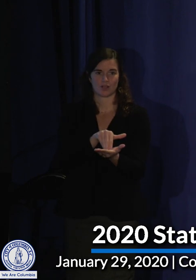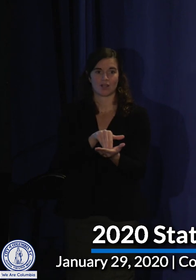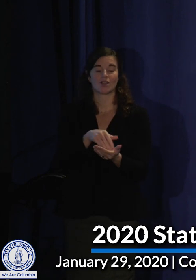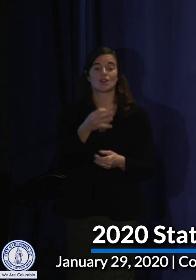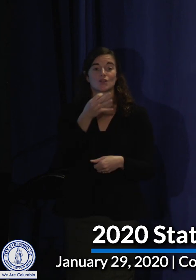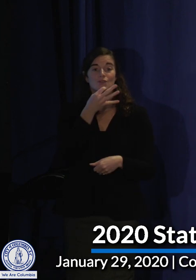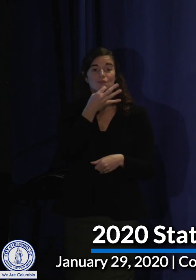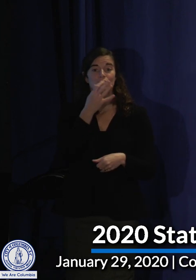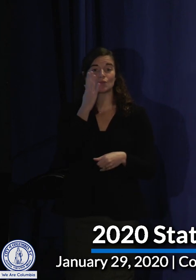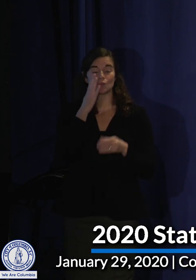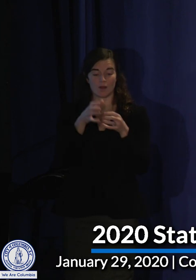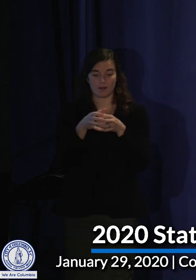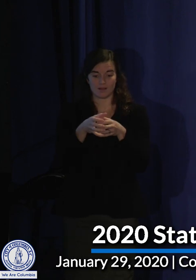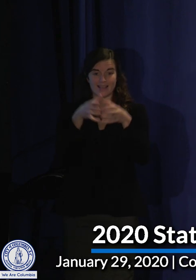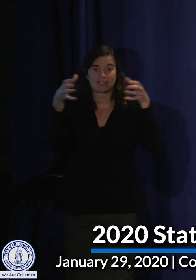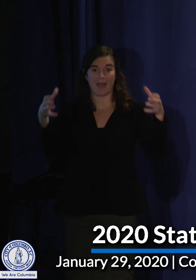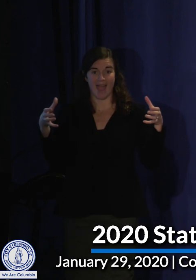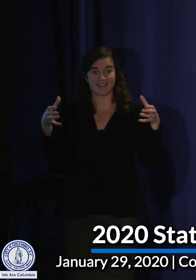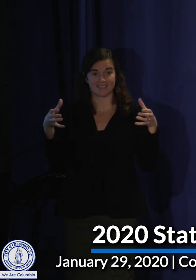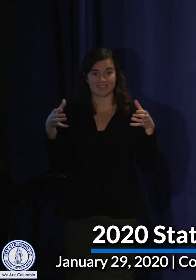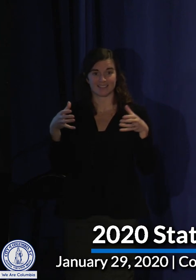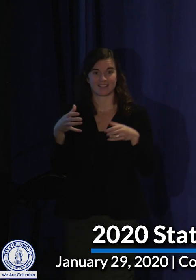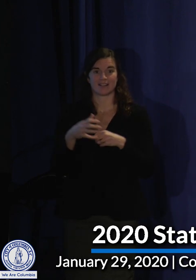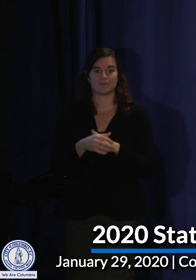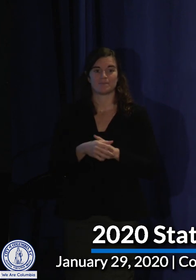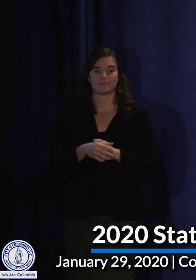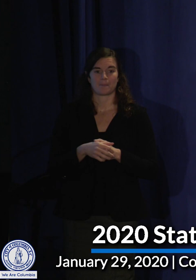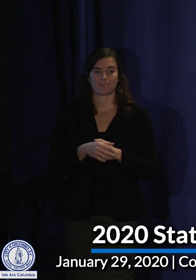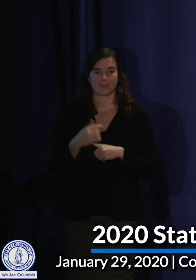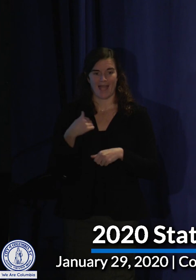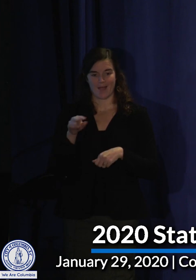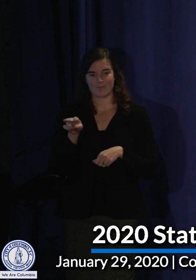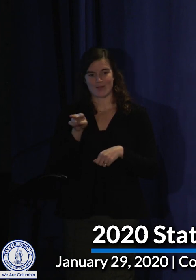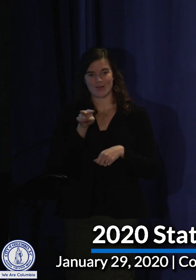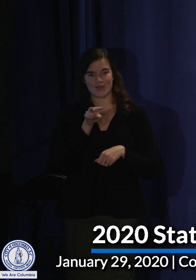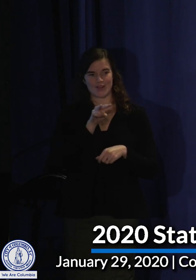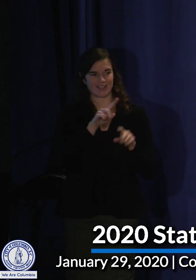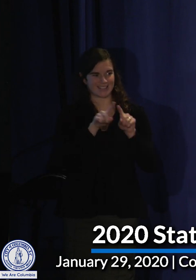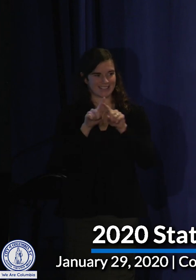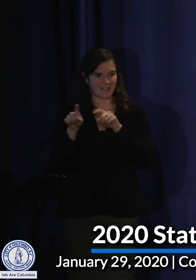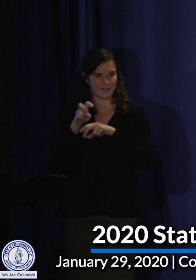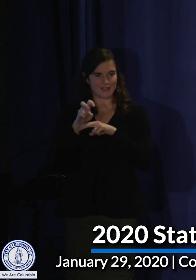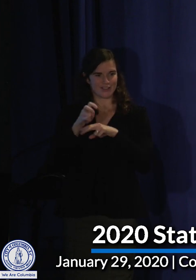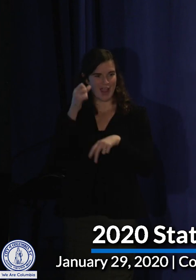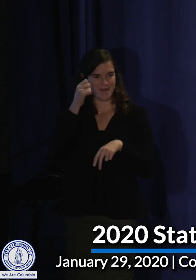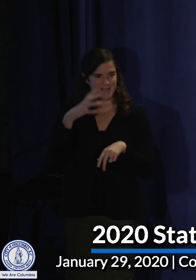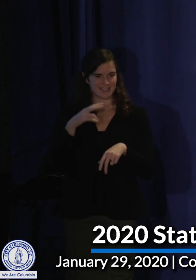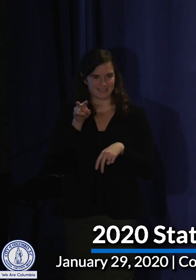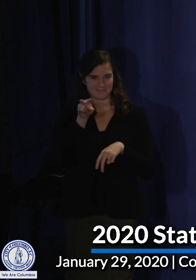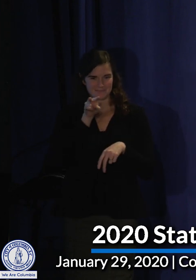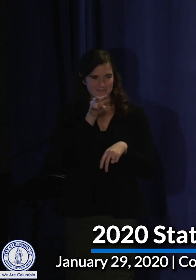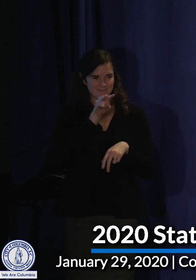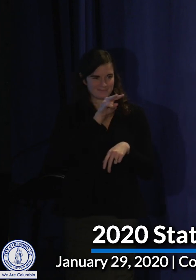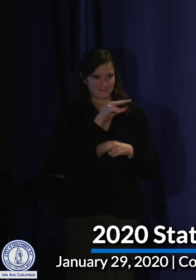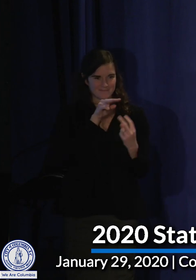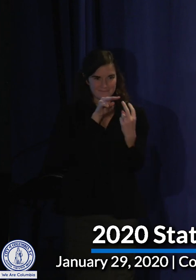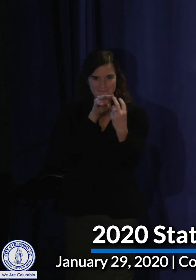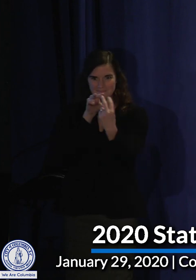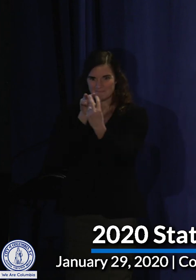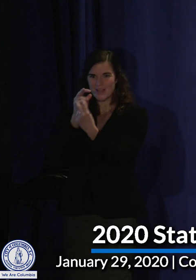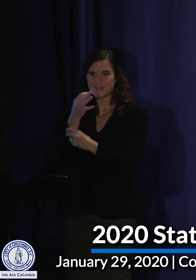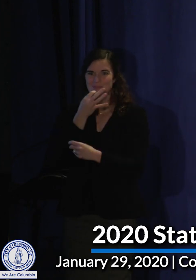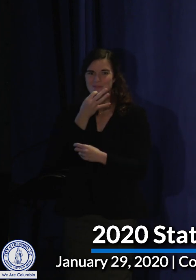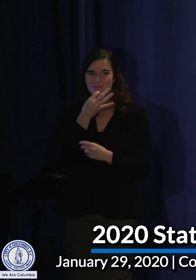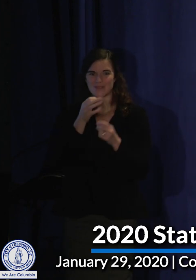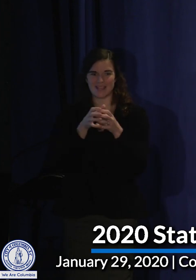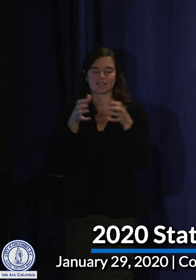soon-to-be-expanded Convention Center, as I look Chairman Devine and Chairman Livingston and the rest of County Council and School District right in the eyes.